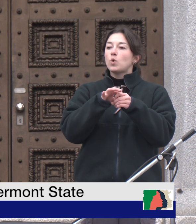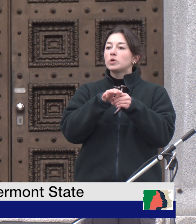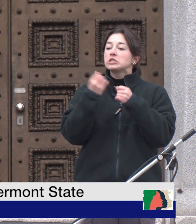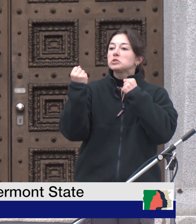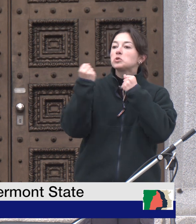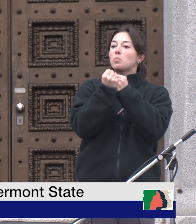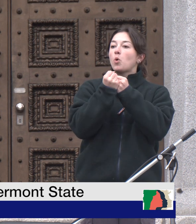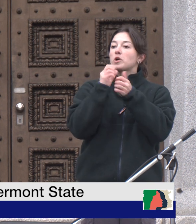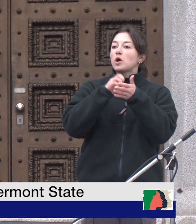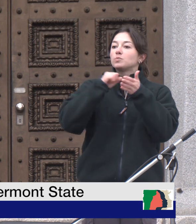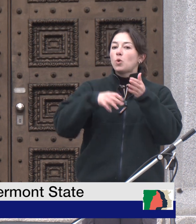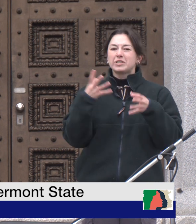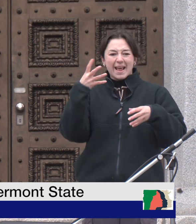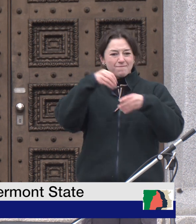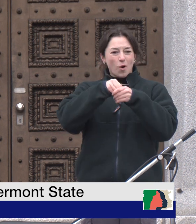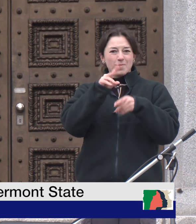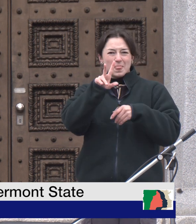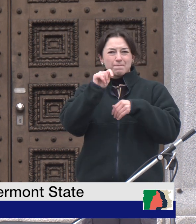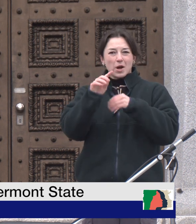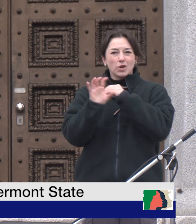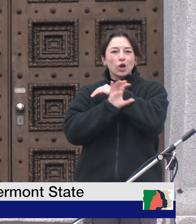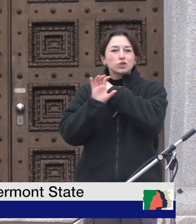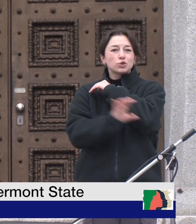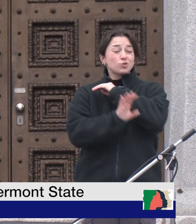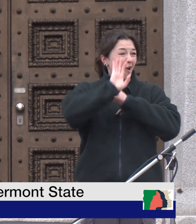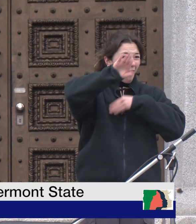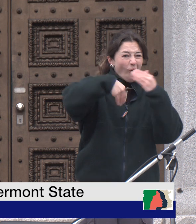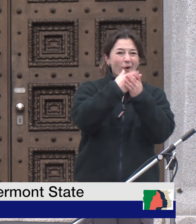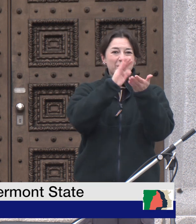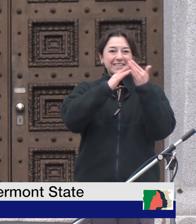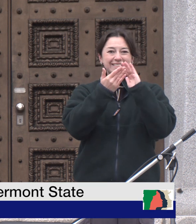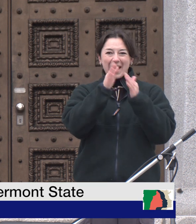our Constitution. Every single town!